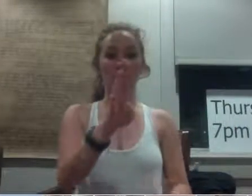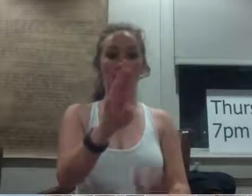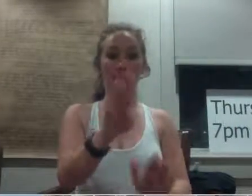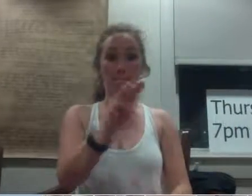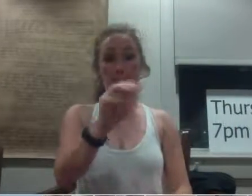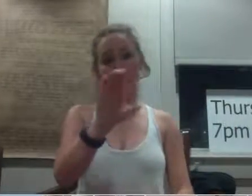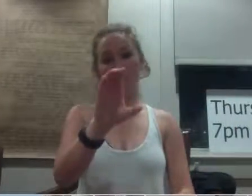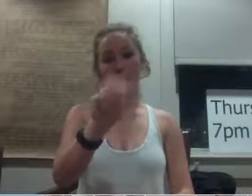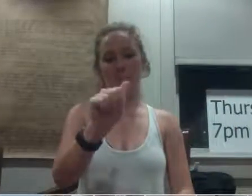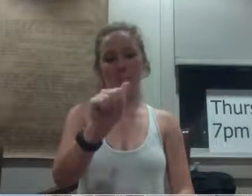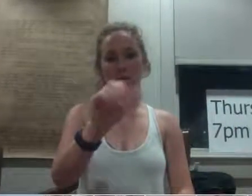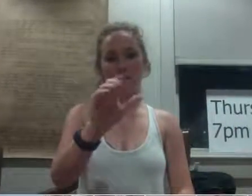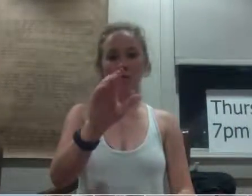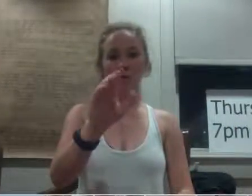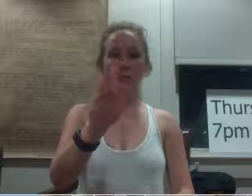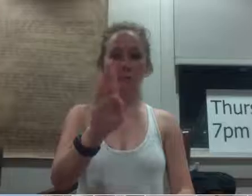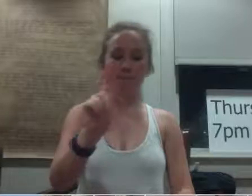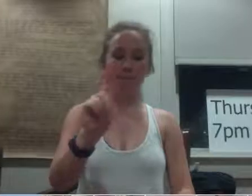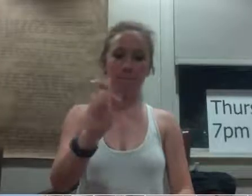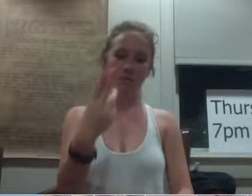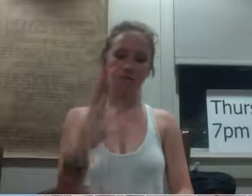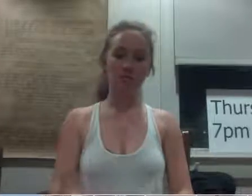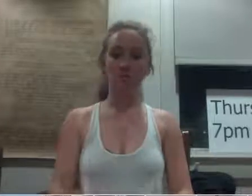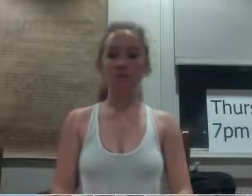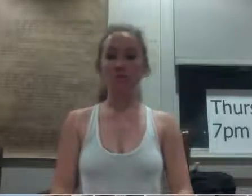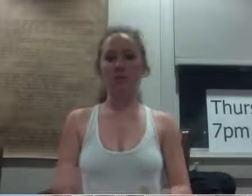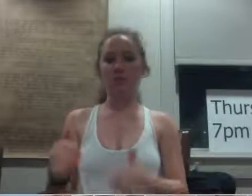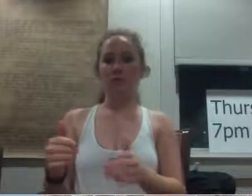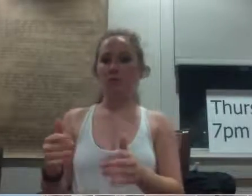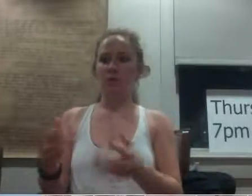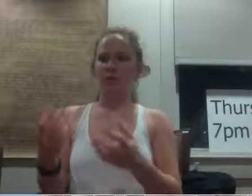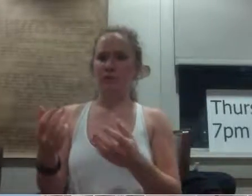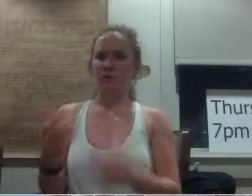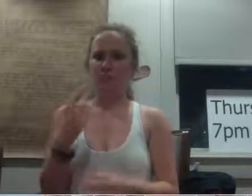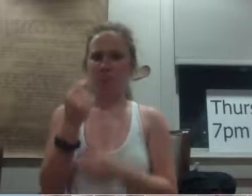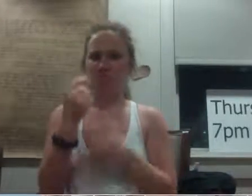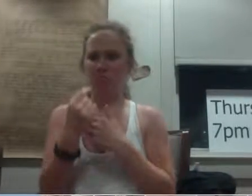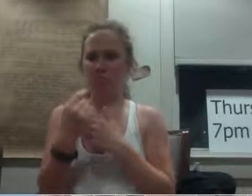stepfather. Macbeth